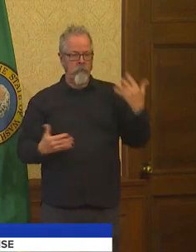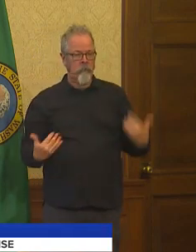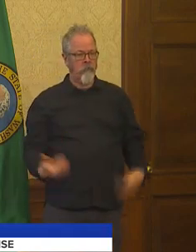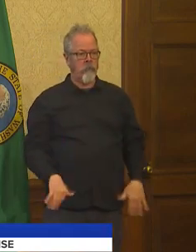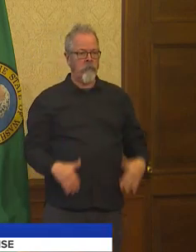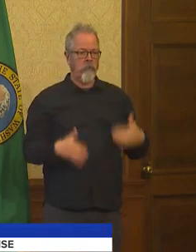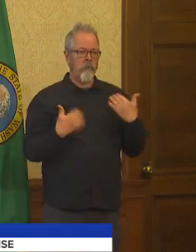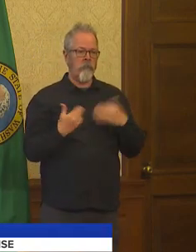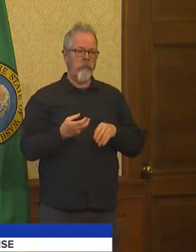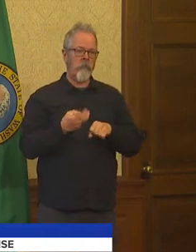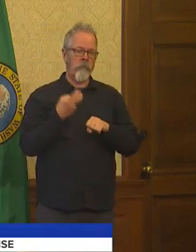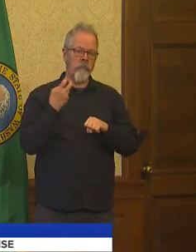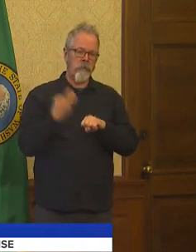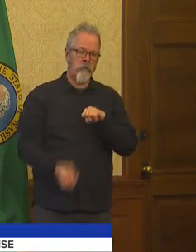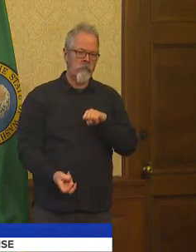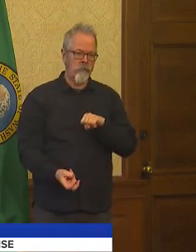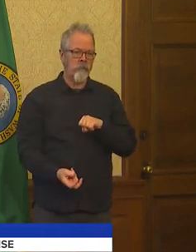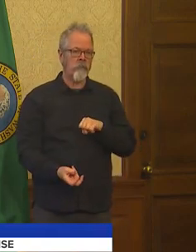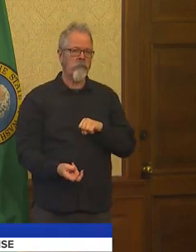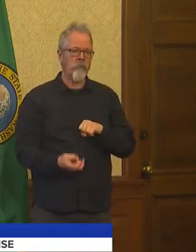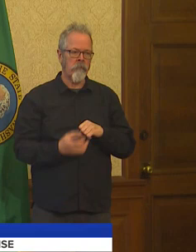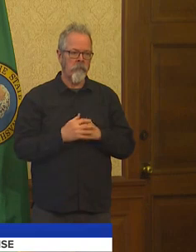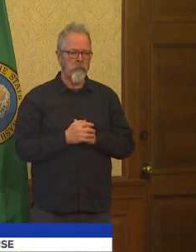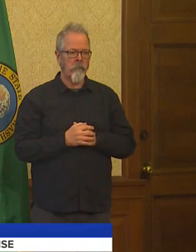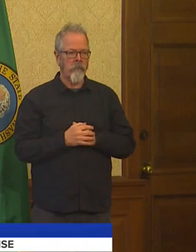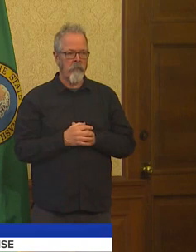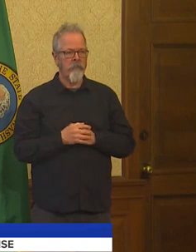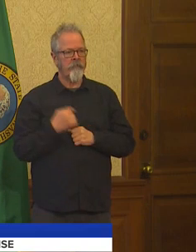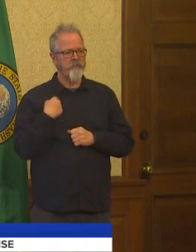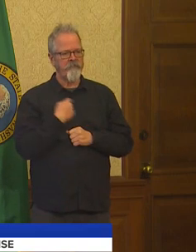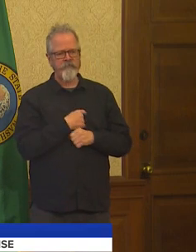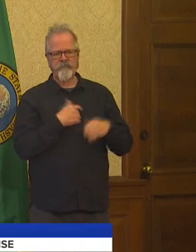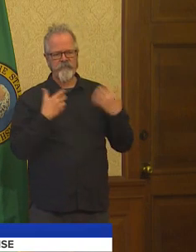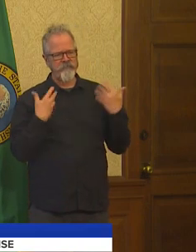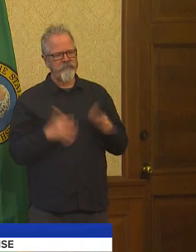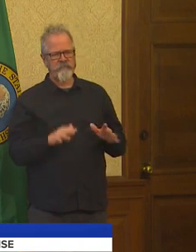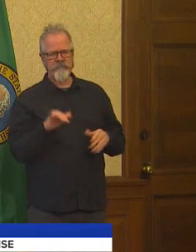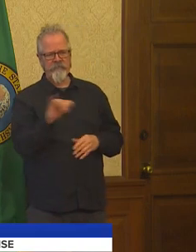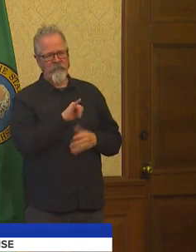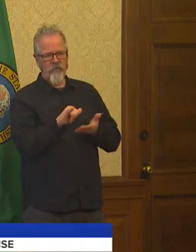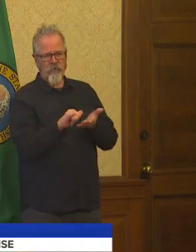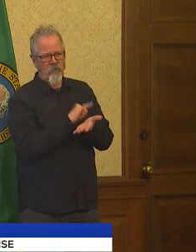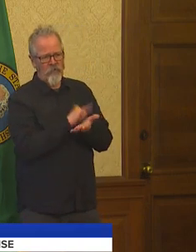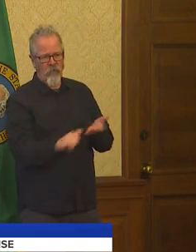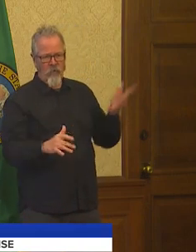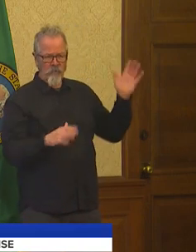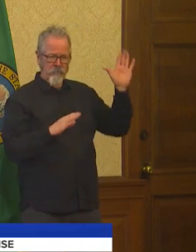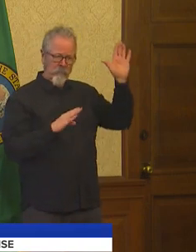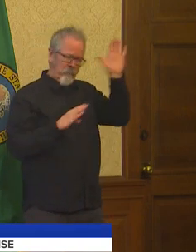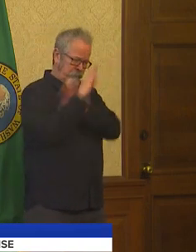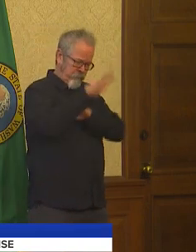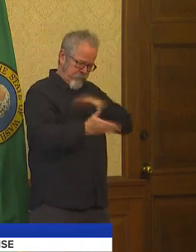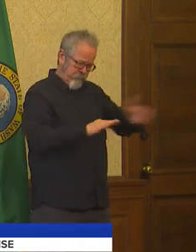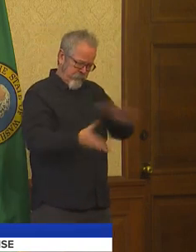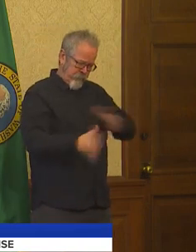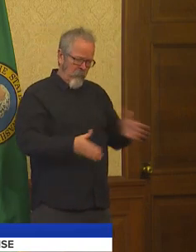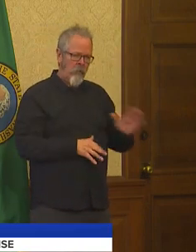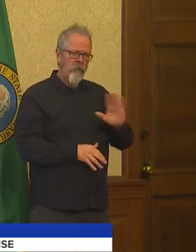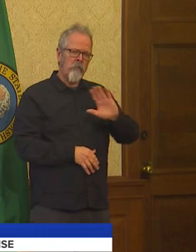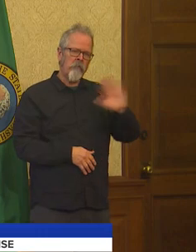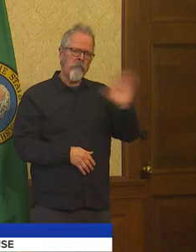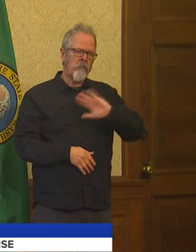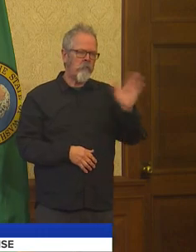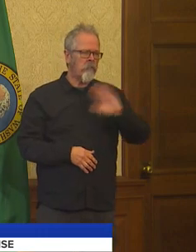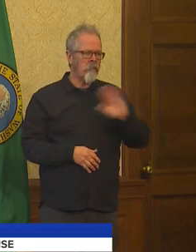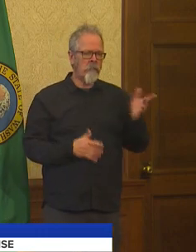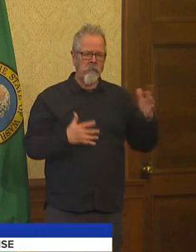society and not suffer the fate of New York, then we will make a decision to do that as soon as we can. That's what we can say today, and that's what we've